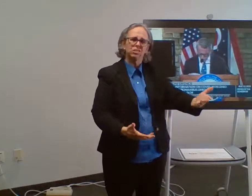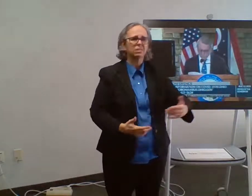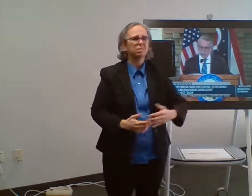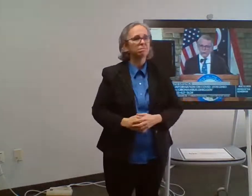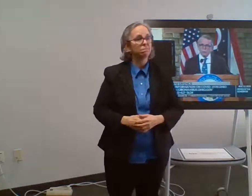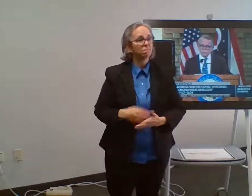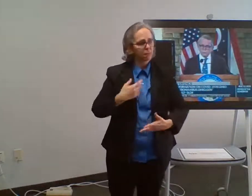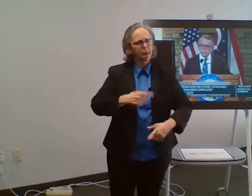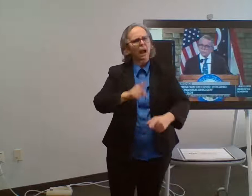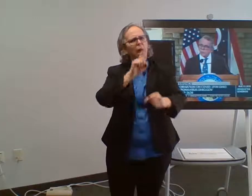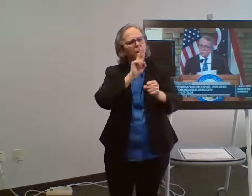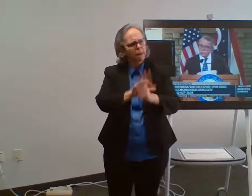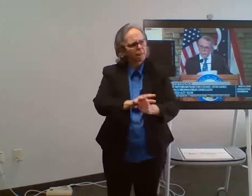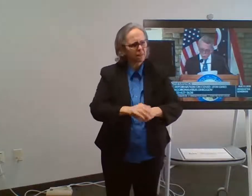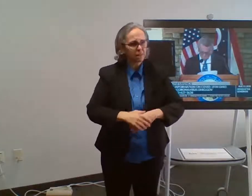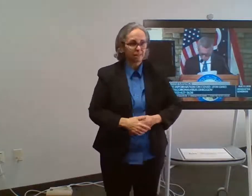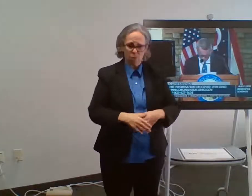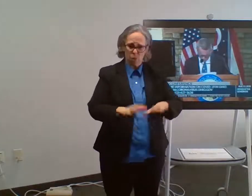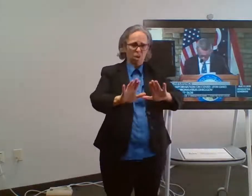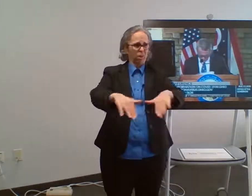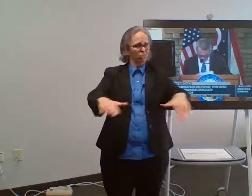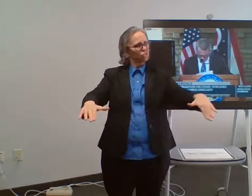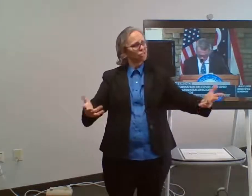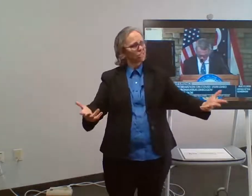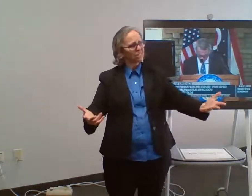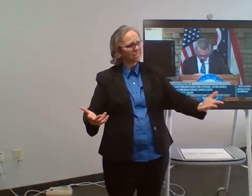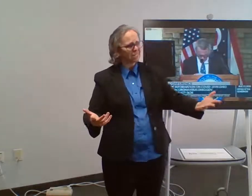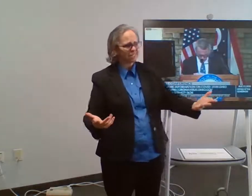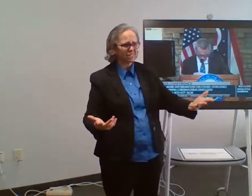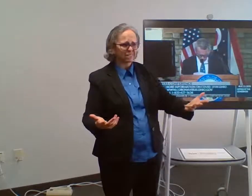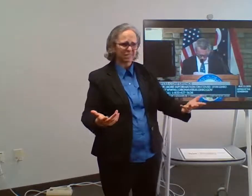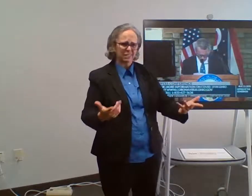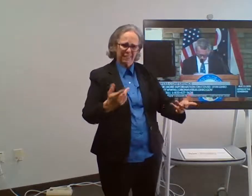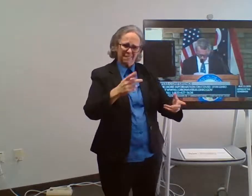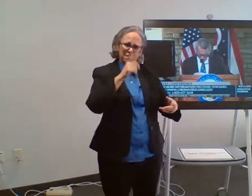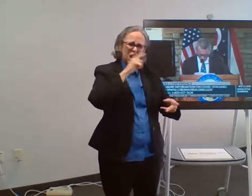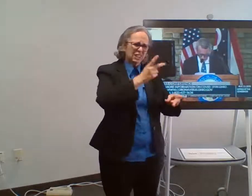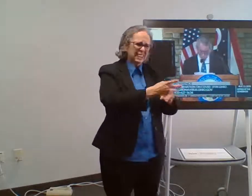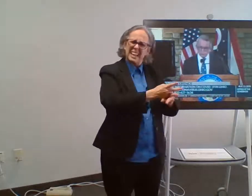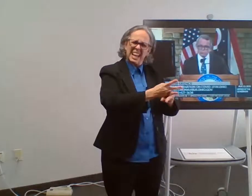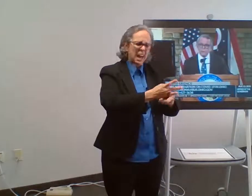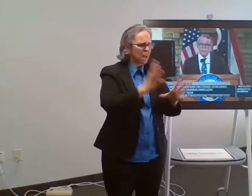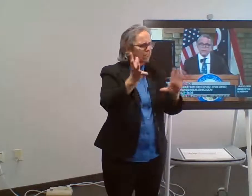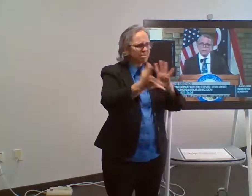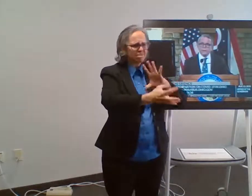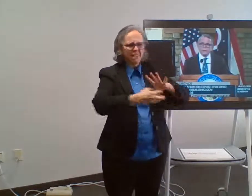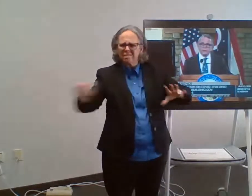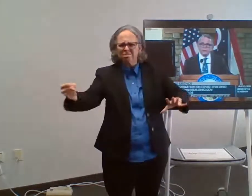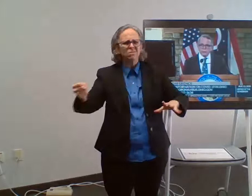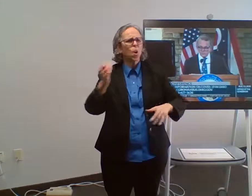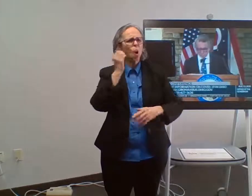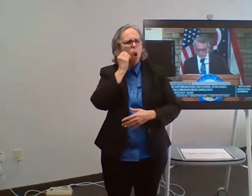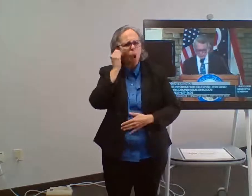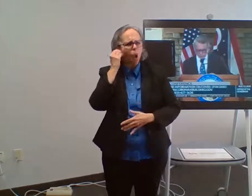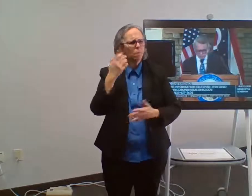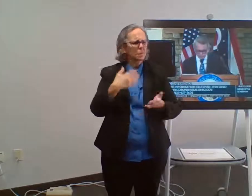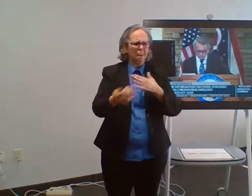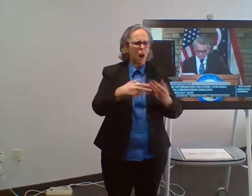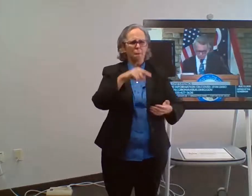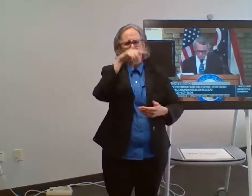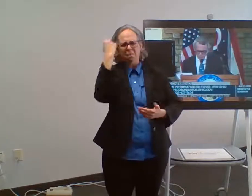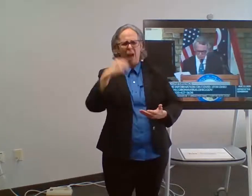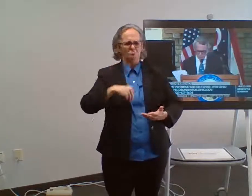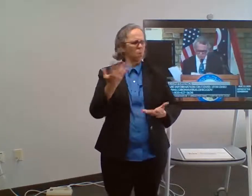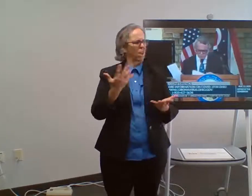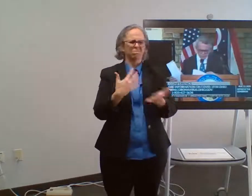foster care and into homes, black or white, by finding out what the problems are in the system and trying to fix them.